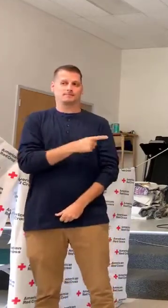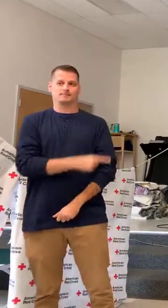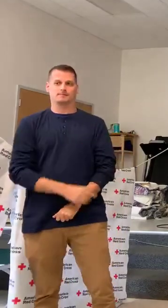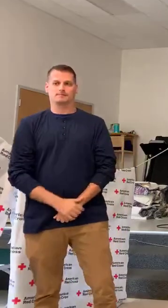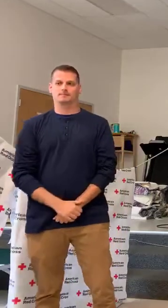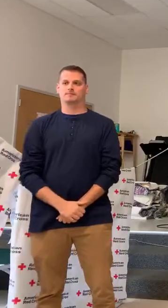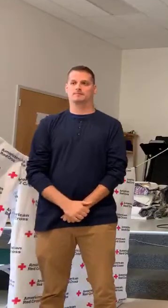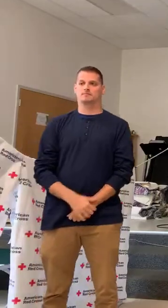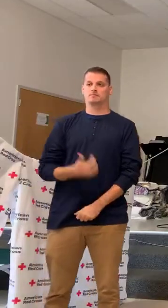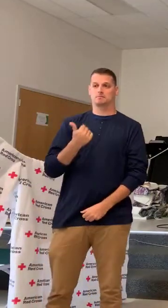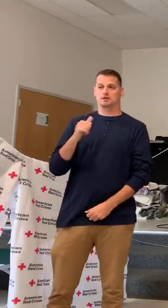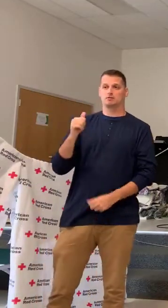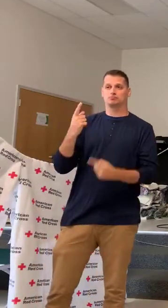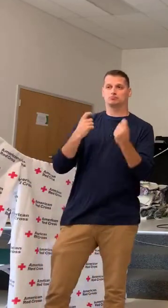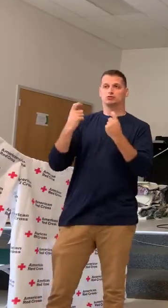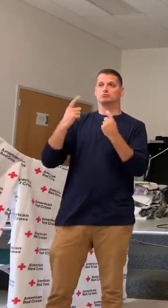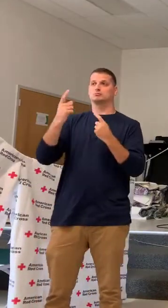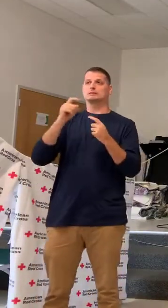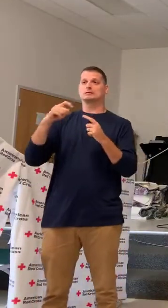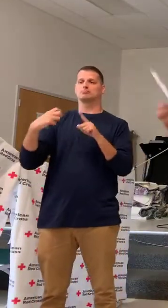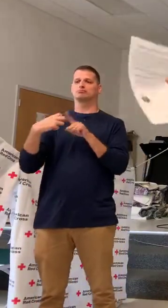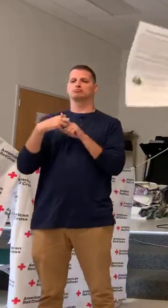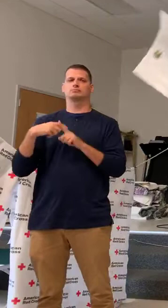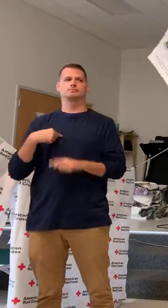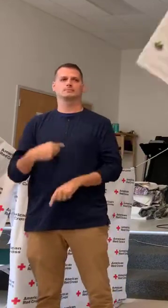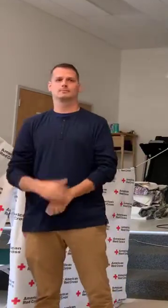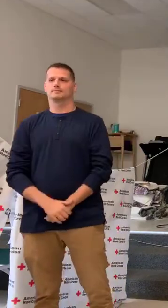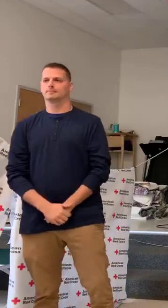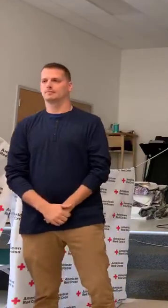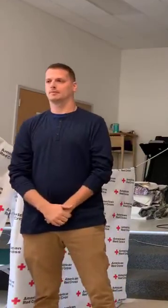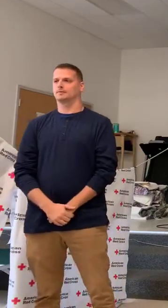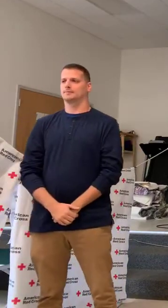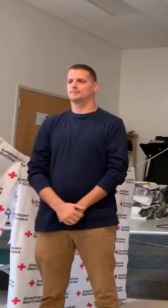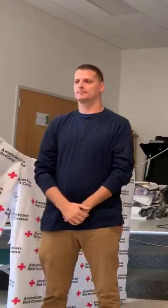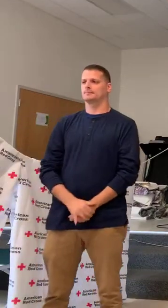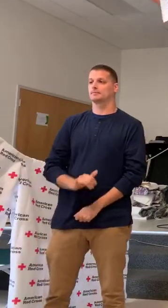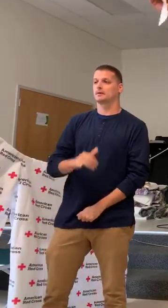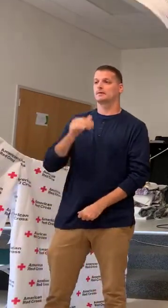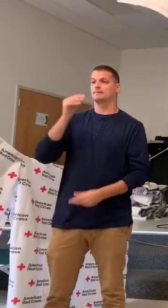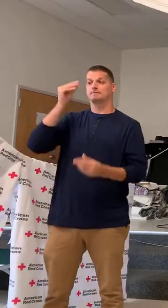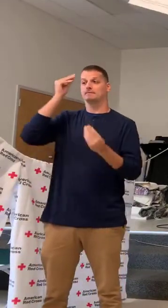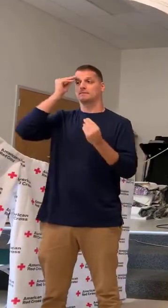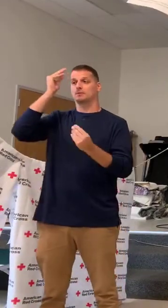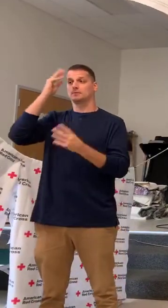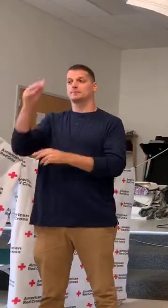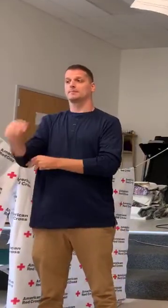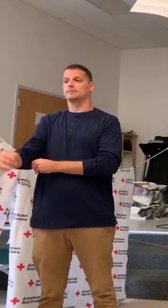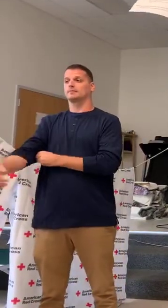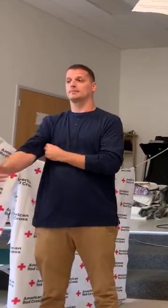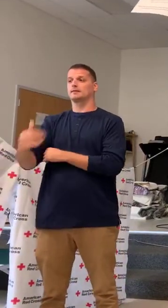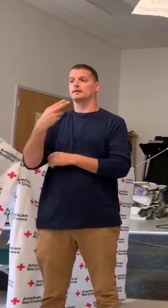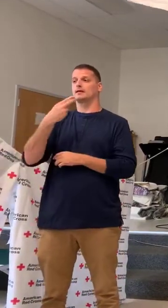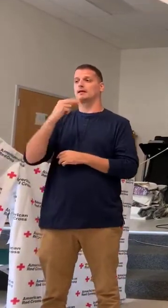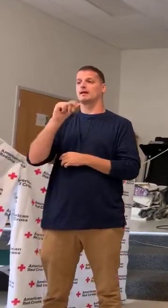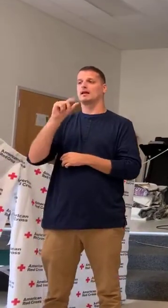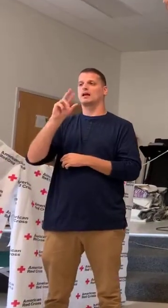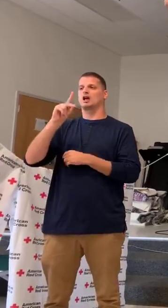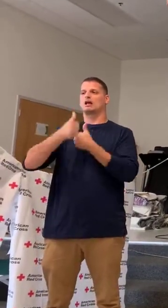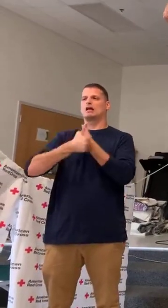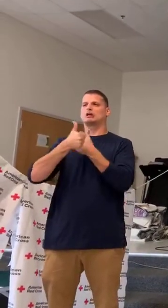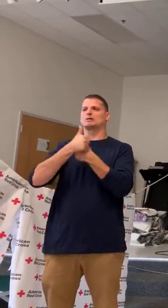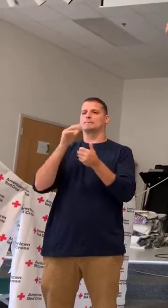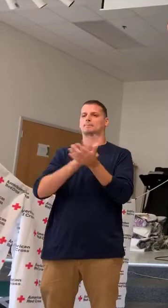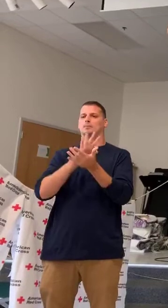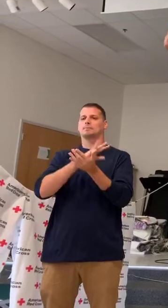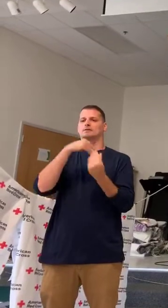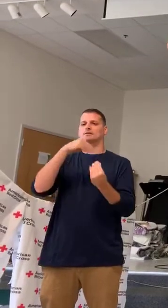you got anything. A lot of information there, right? You just heard a lot of things. So here's you have the hazard sheet. That's exactly what Incident Commander Norm McDonald was talking